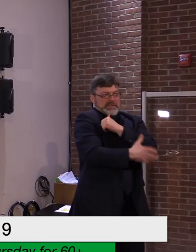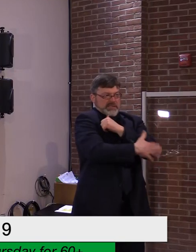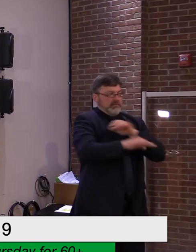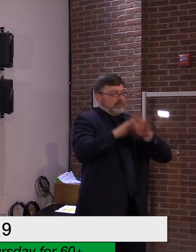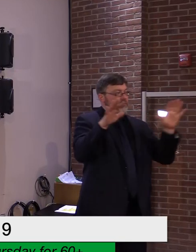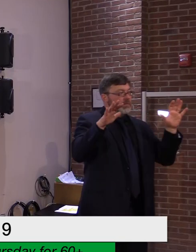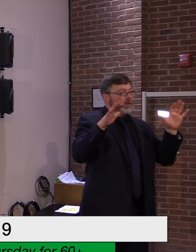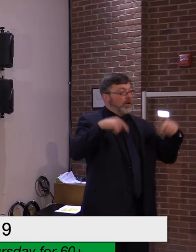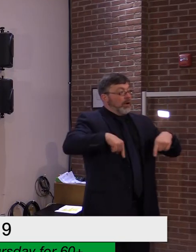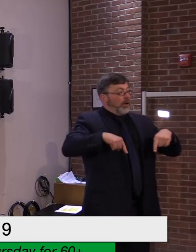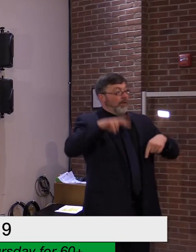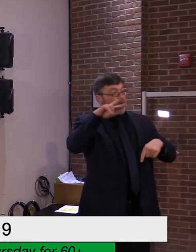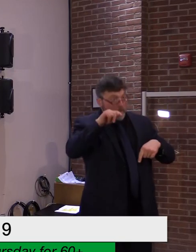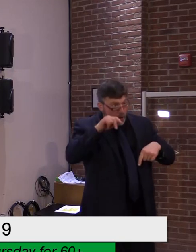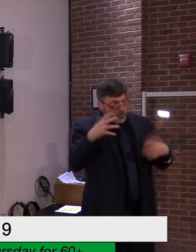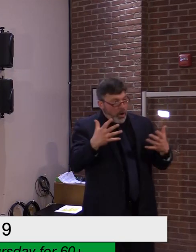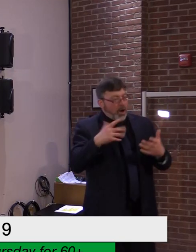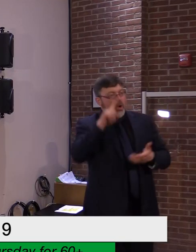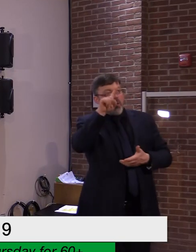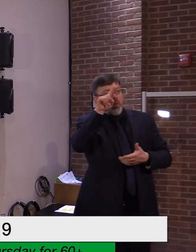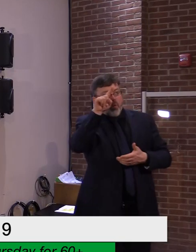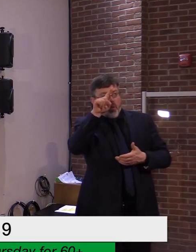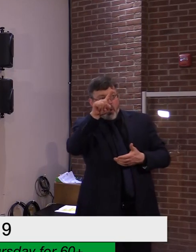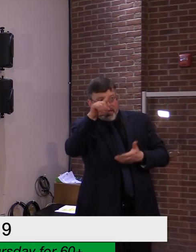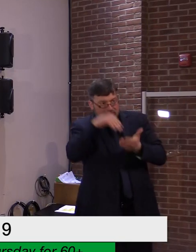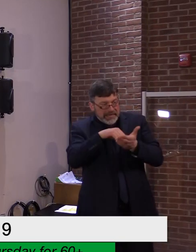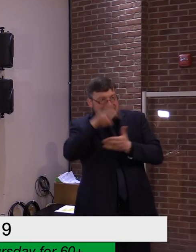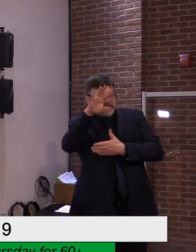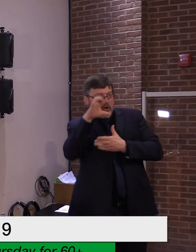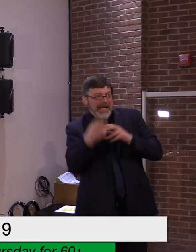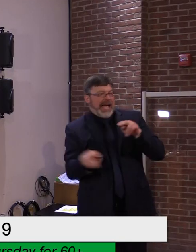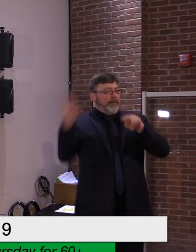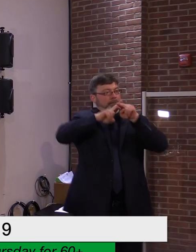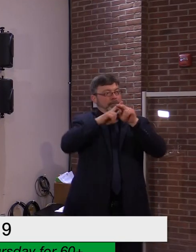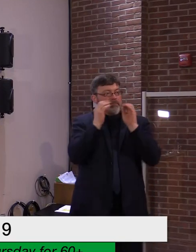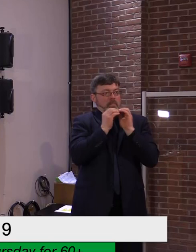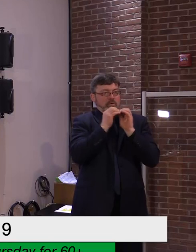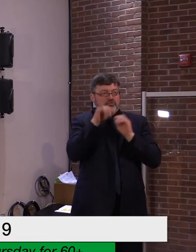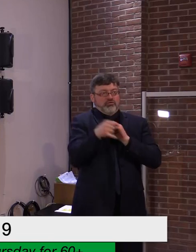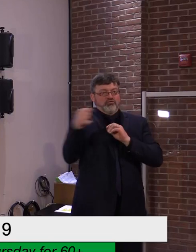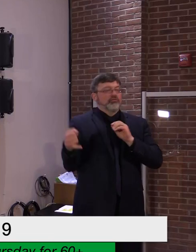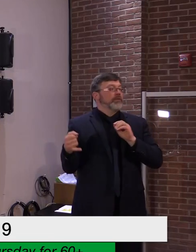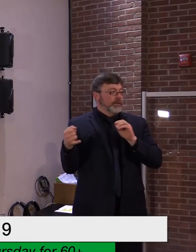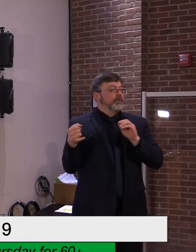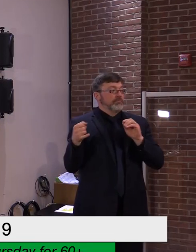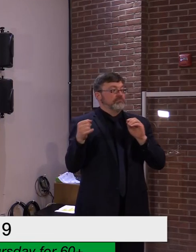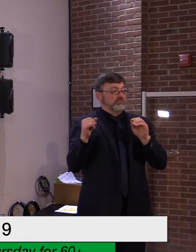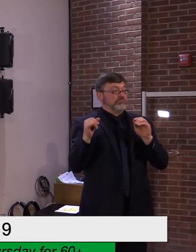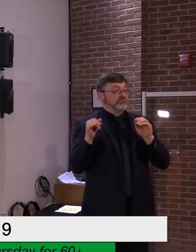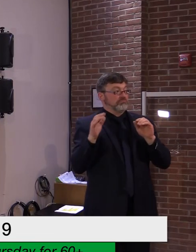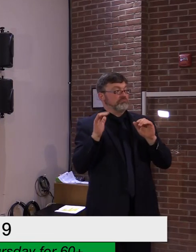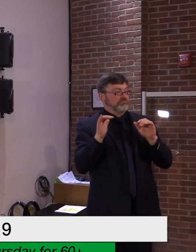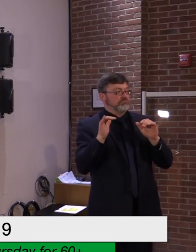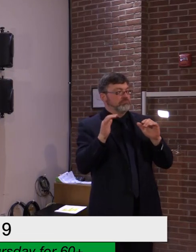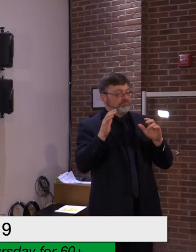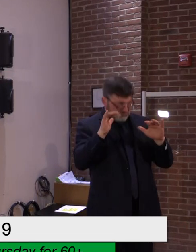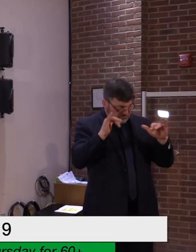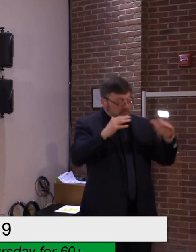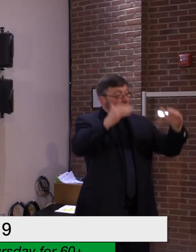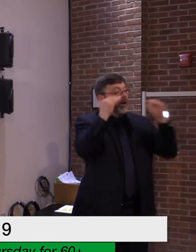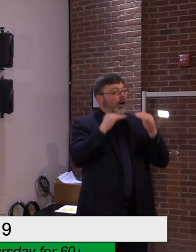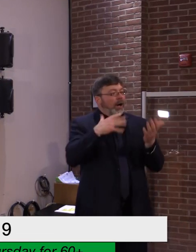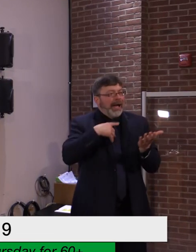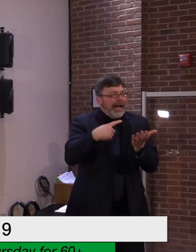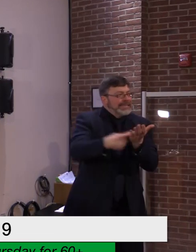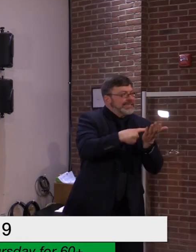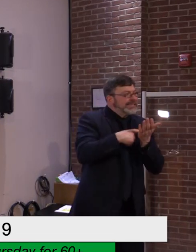1,600 for Vermont. And then they talked about the federal pharmacy program, and they will also see